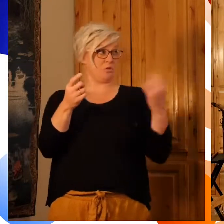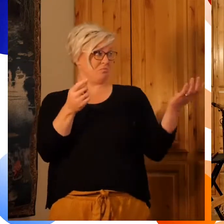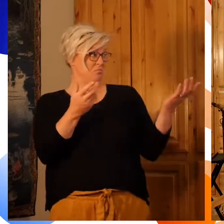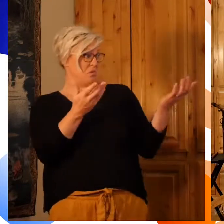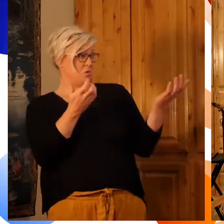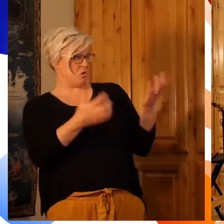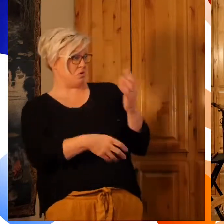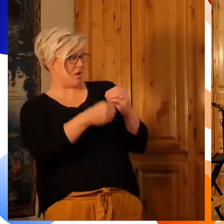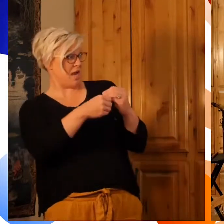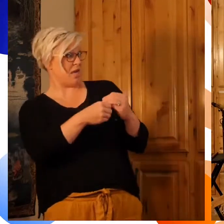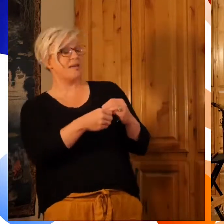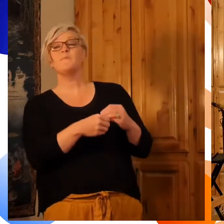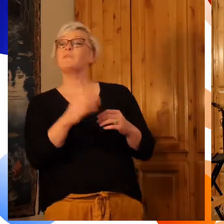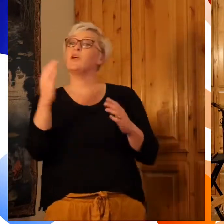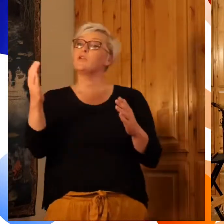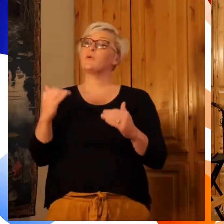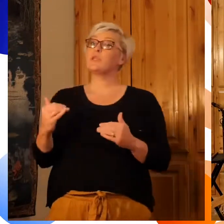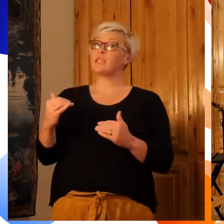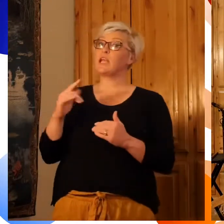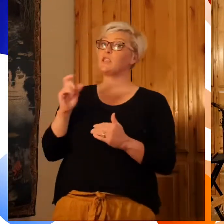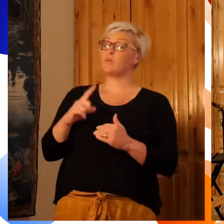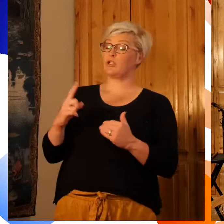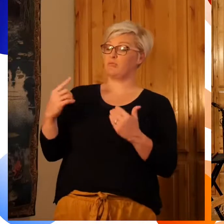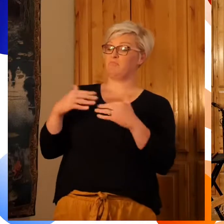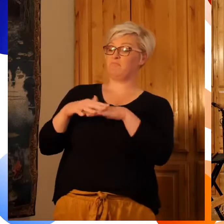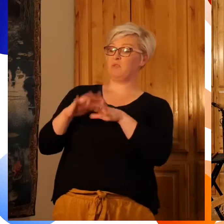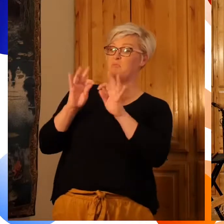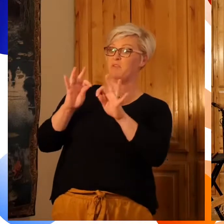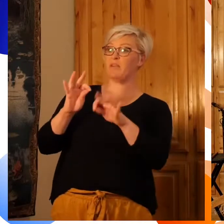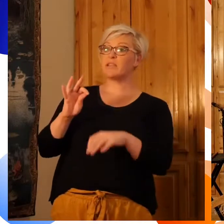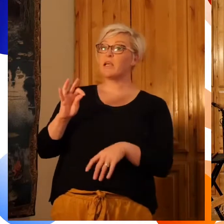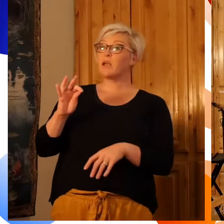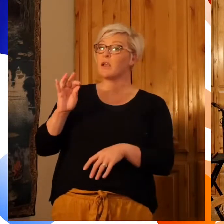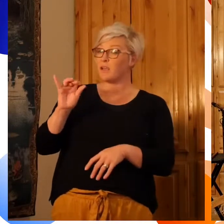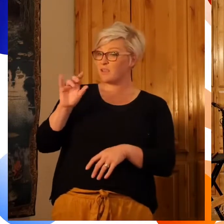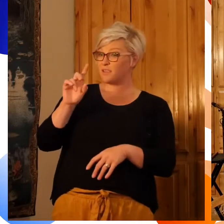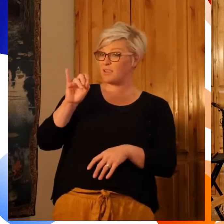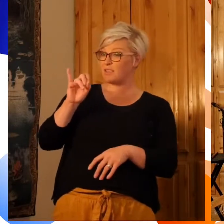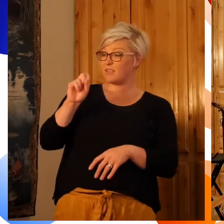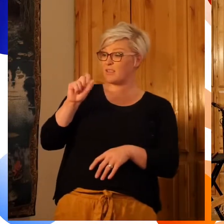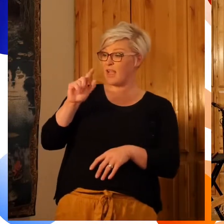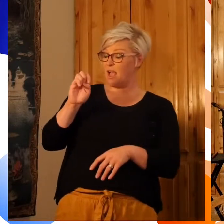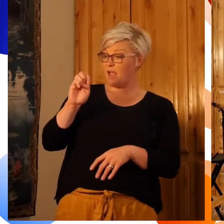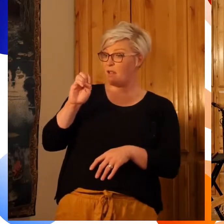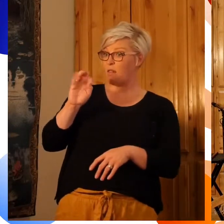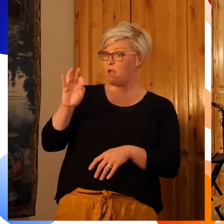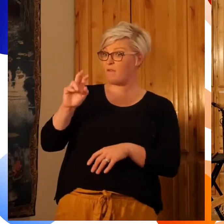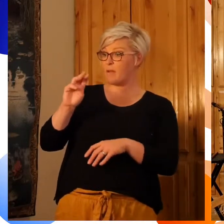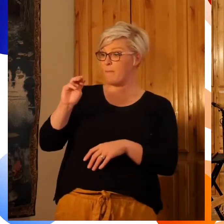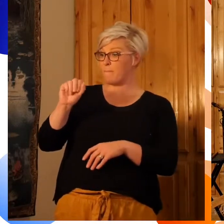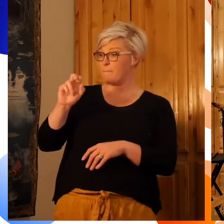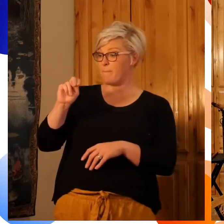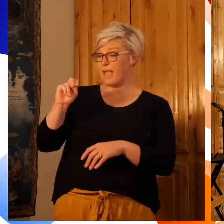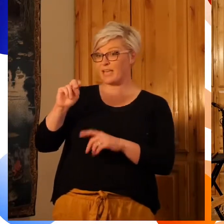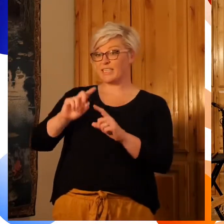question kind of dovetails with this: does the Isle of Man differ from Ireland? And yes, it does. When